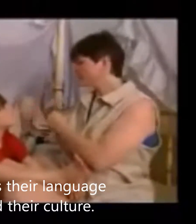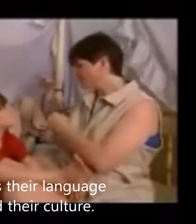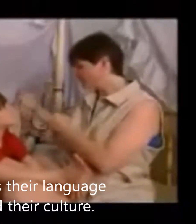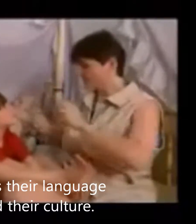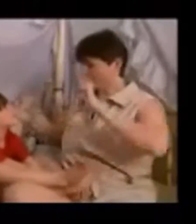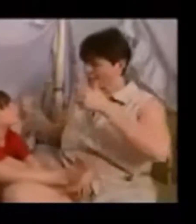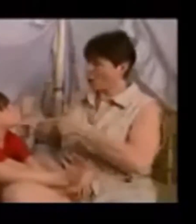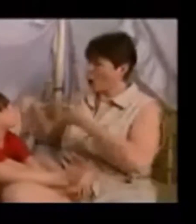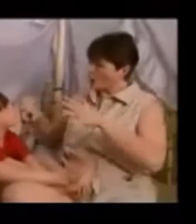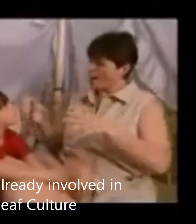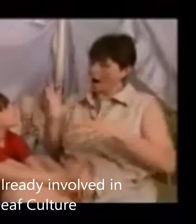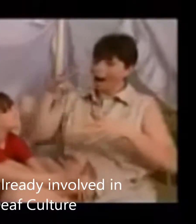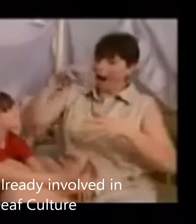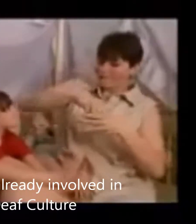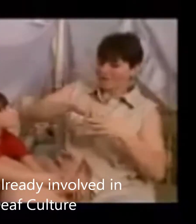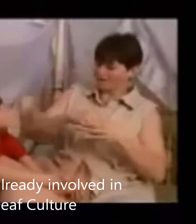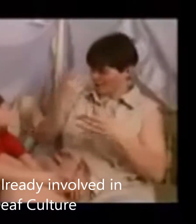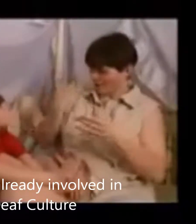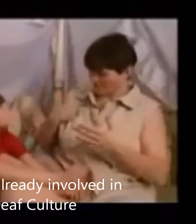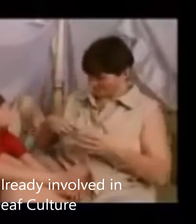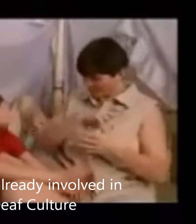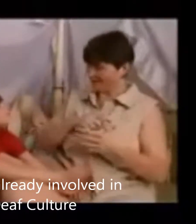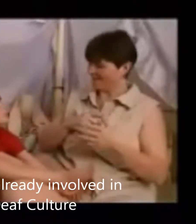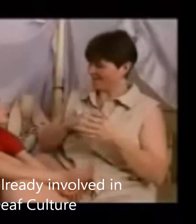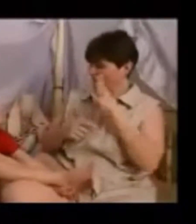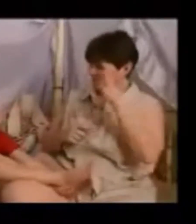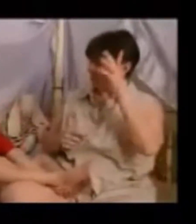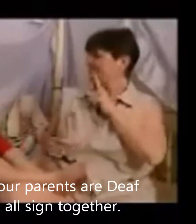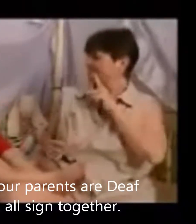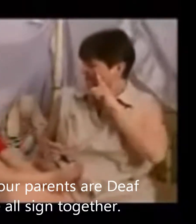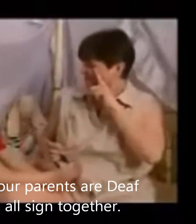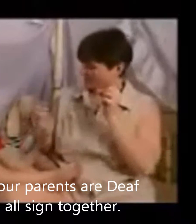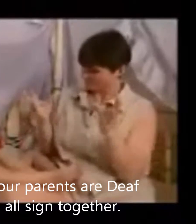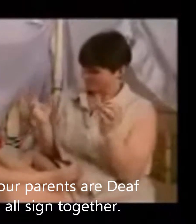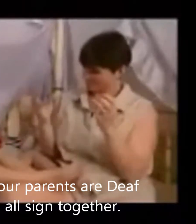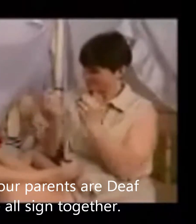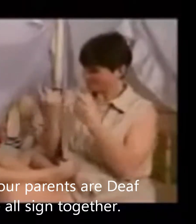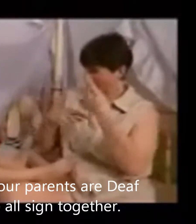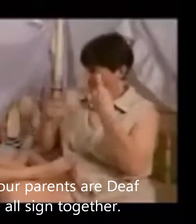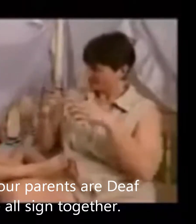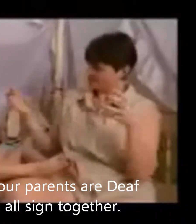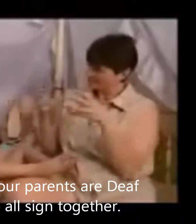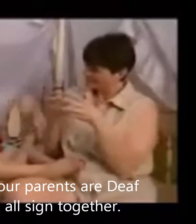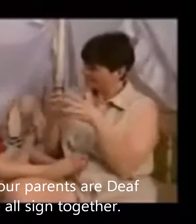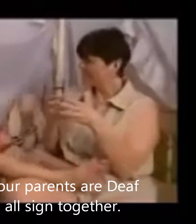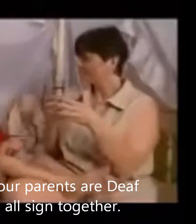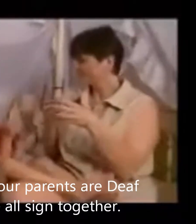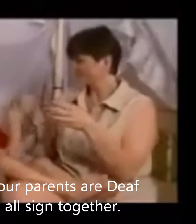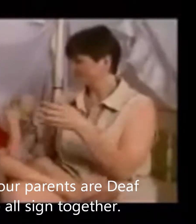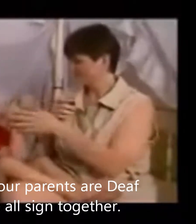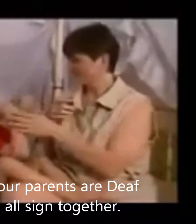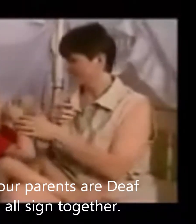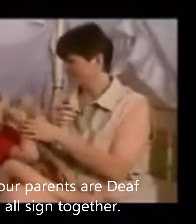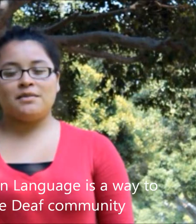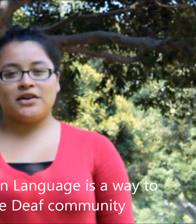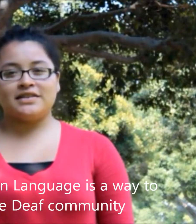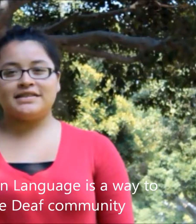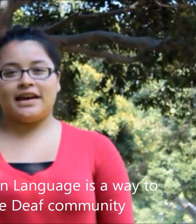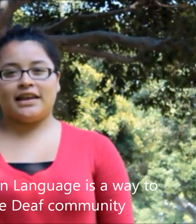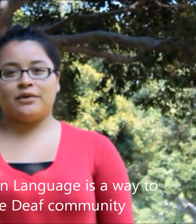their culture. You're already involved in deaf culture because your parents are deaf, and we all sign together. American Sign Language